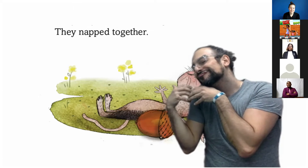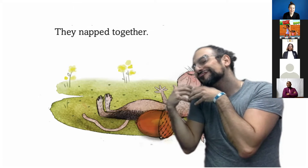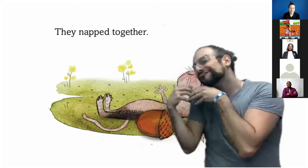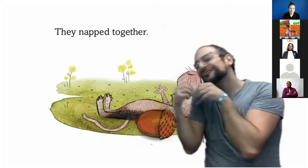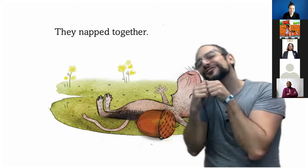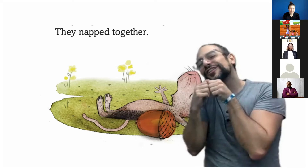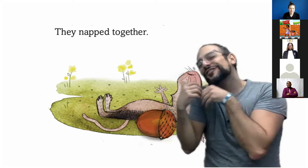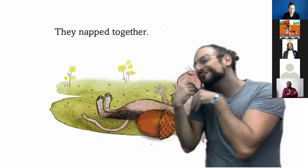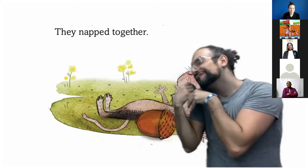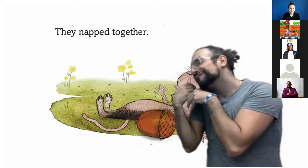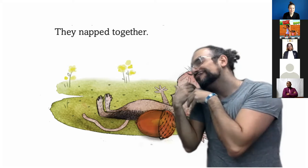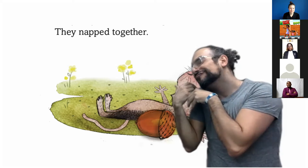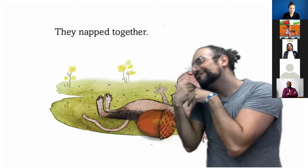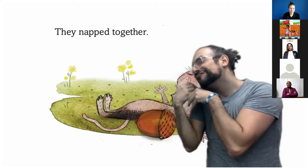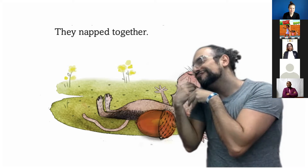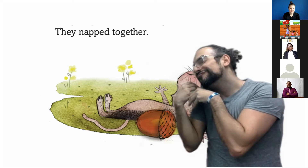They napped together.